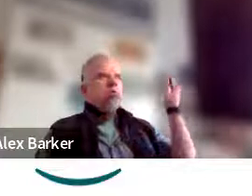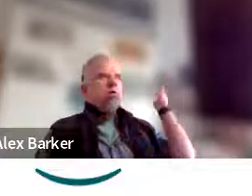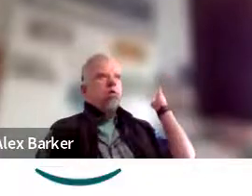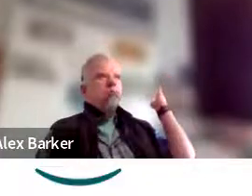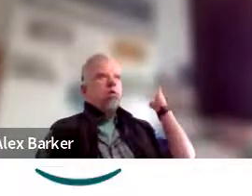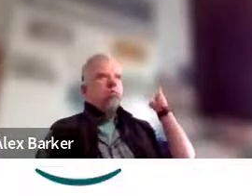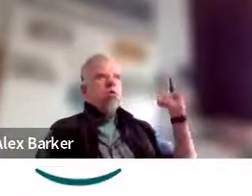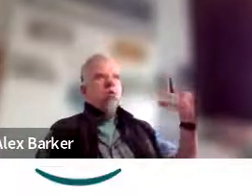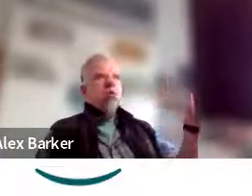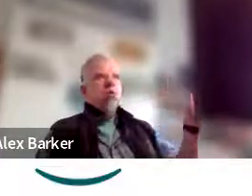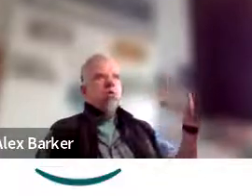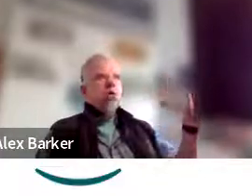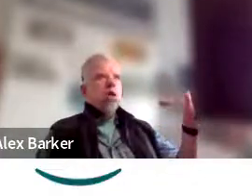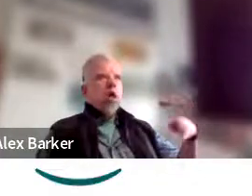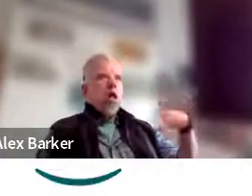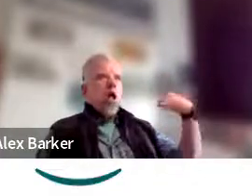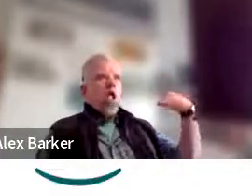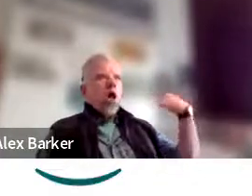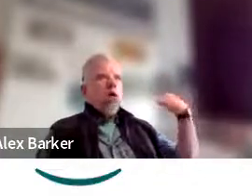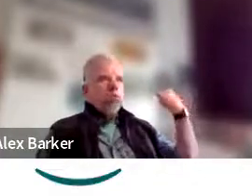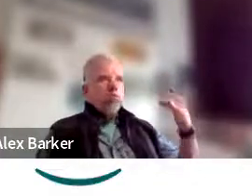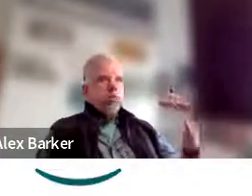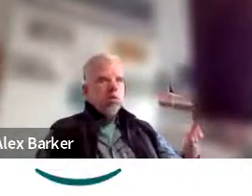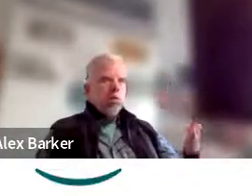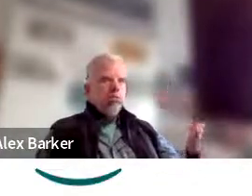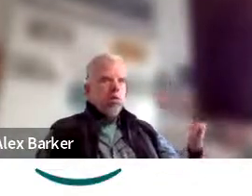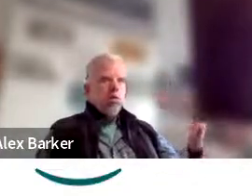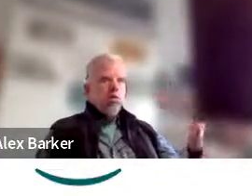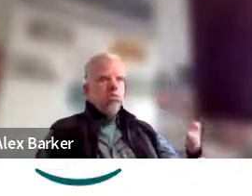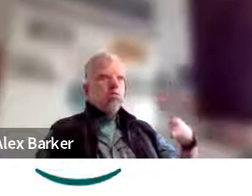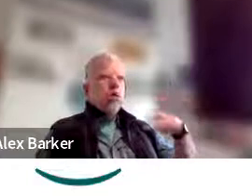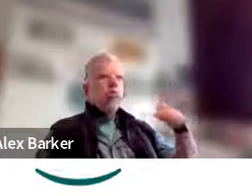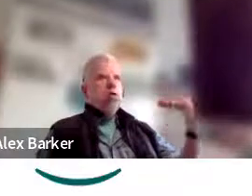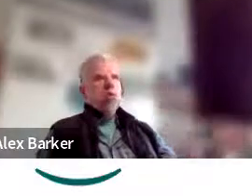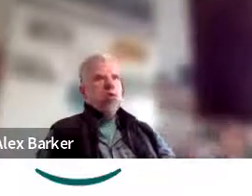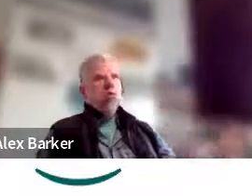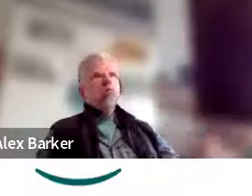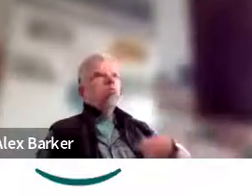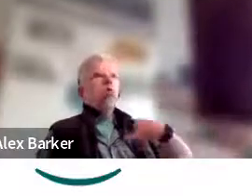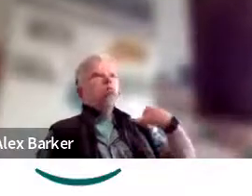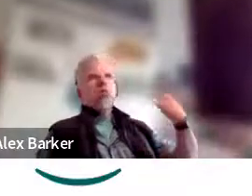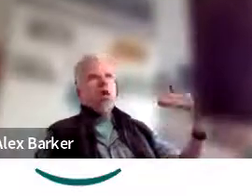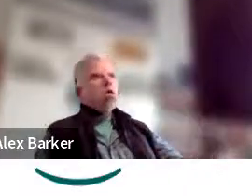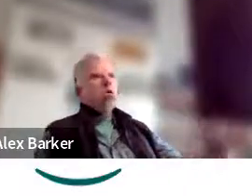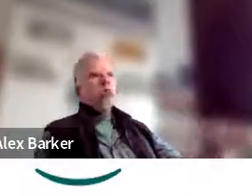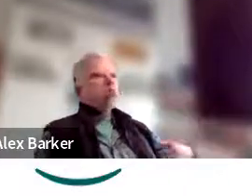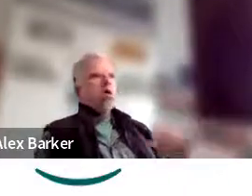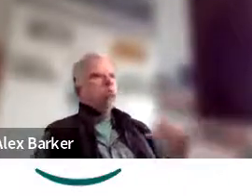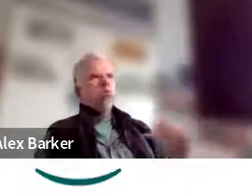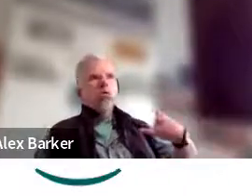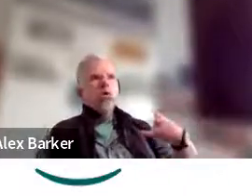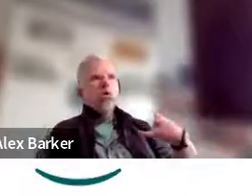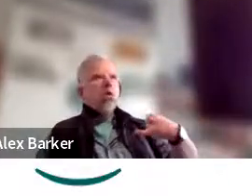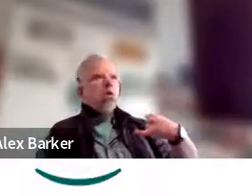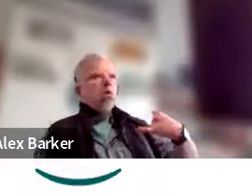basically my face does not work. I have one fixed expression, whether I'm happy or whether I'm sad or whether